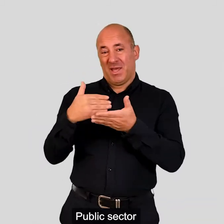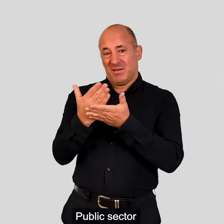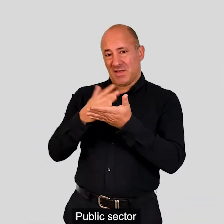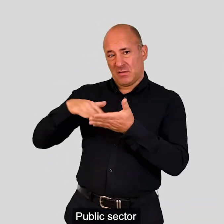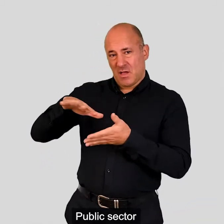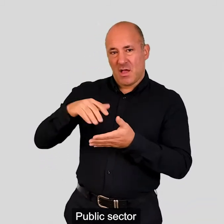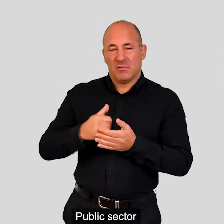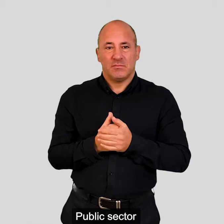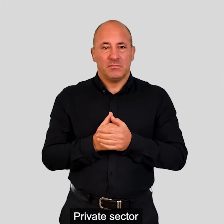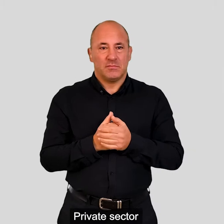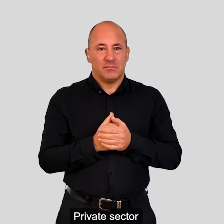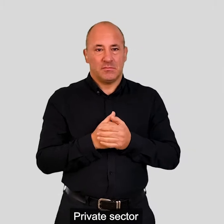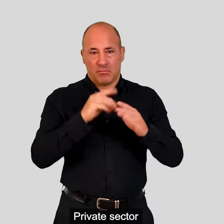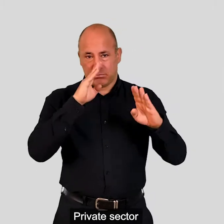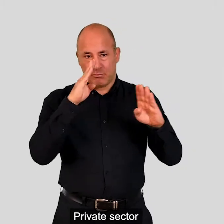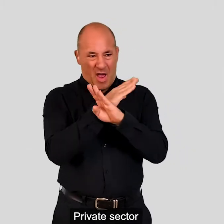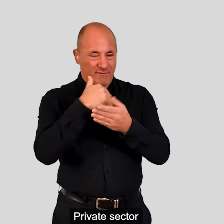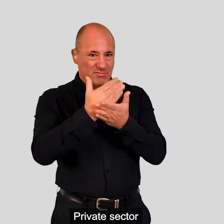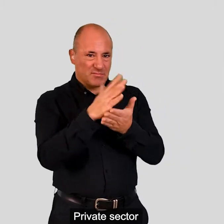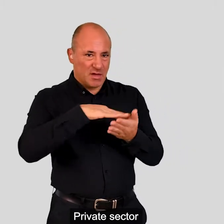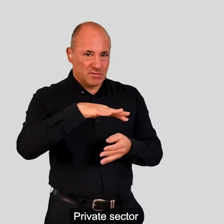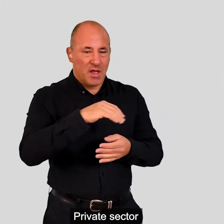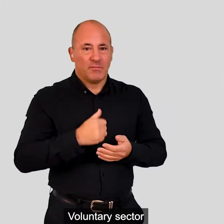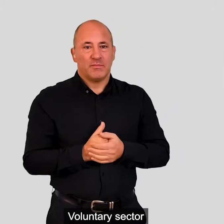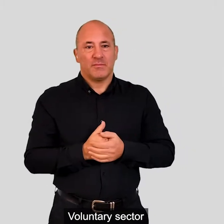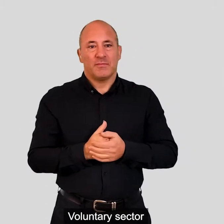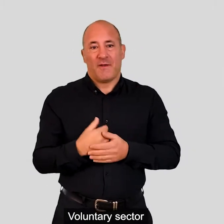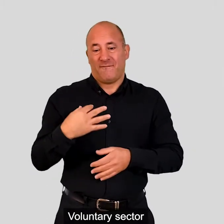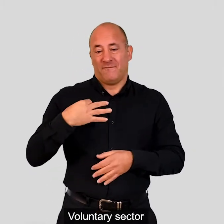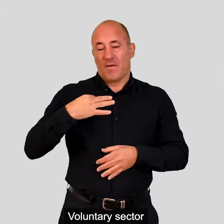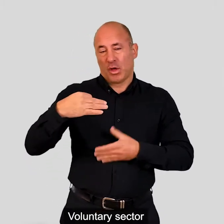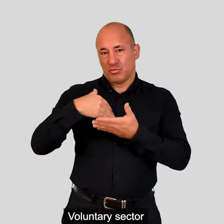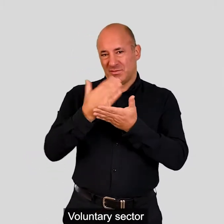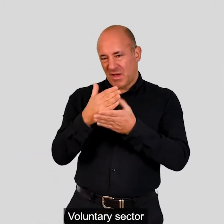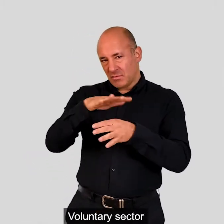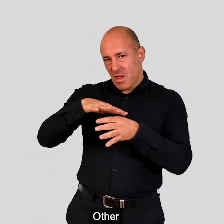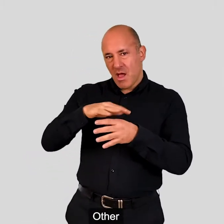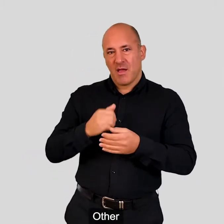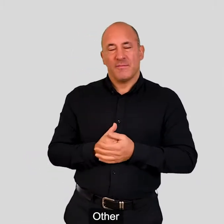sector, private sector, voluntary sector, other.